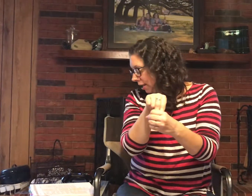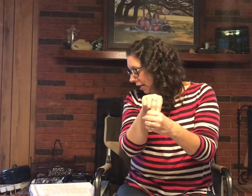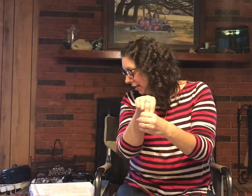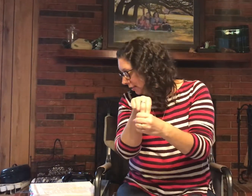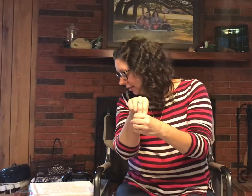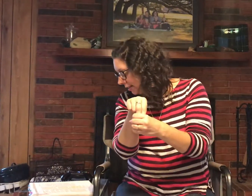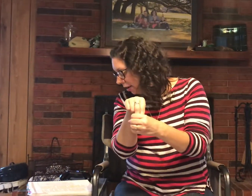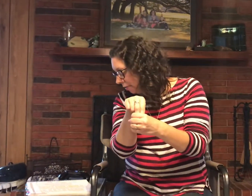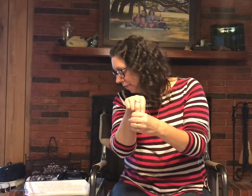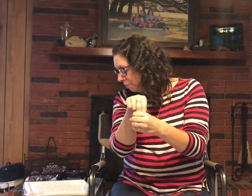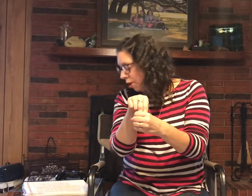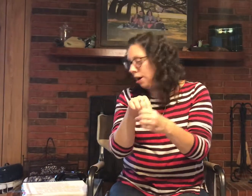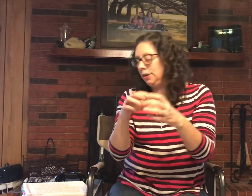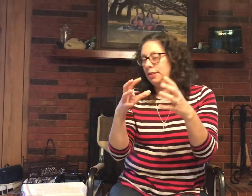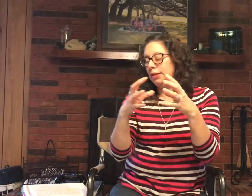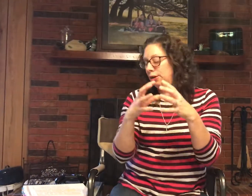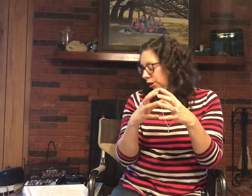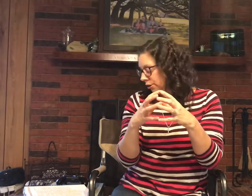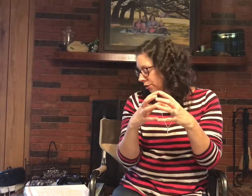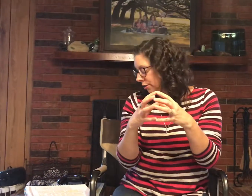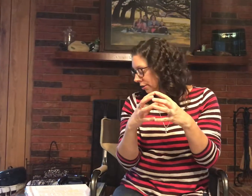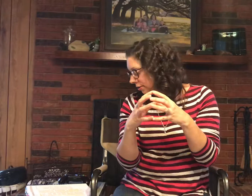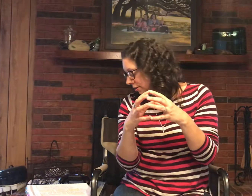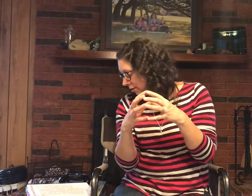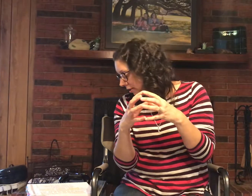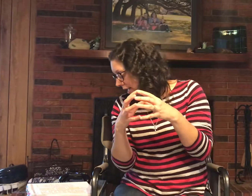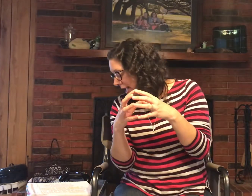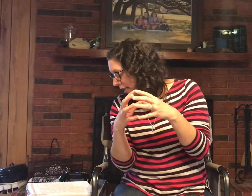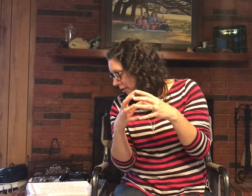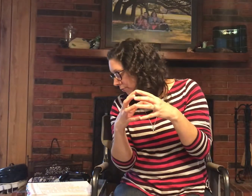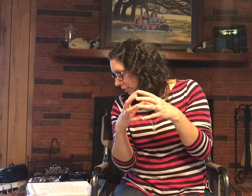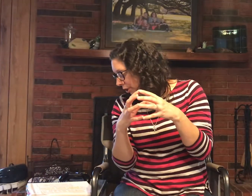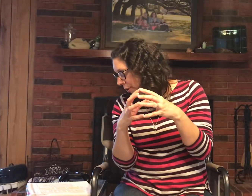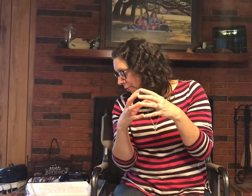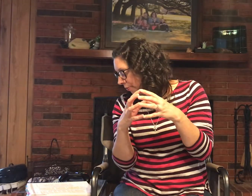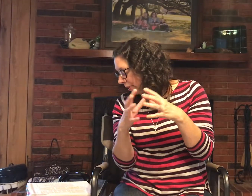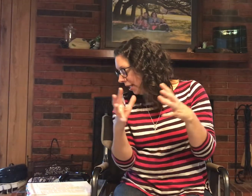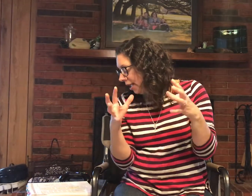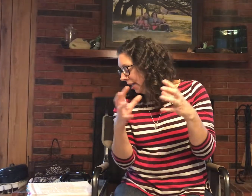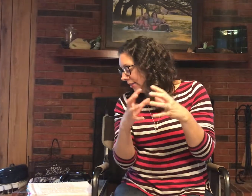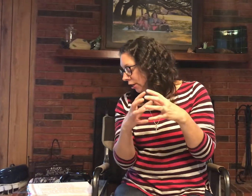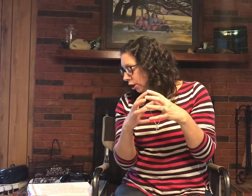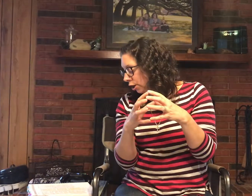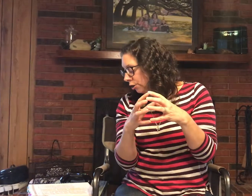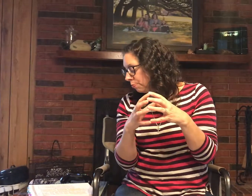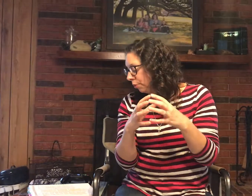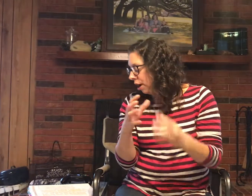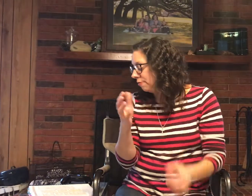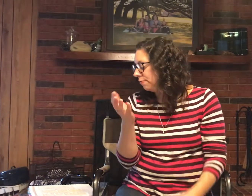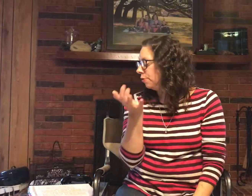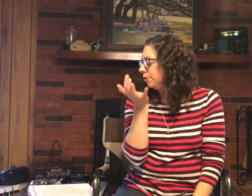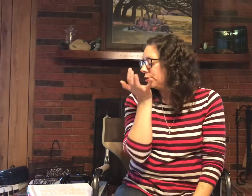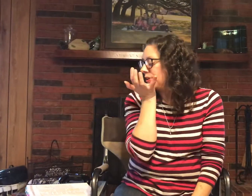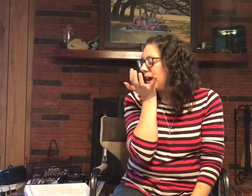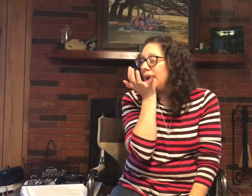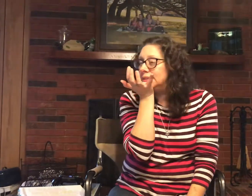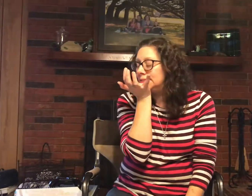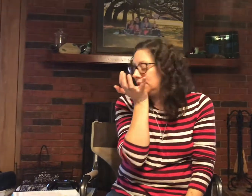in itself upon the earth. And it was so. And the earth brought forth grass and